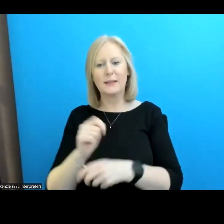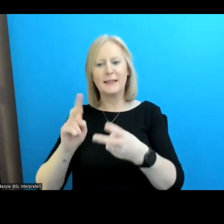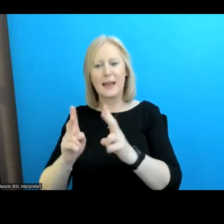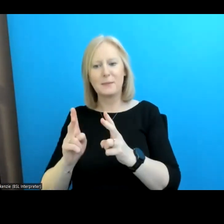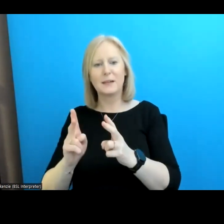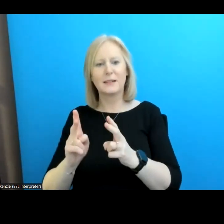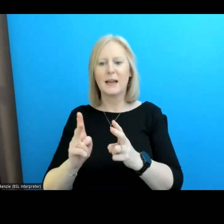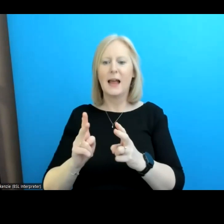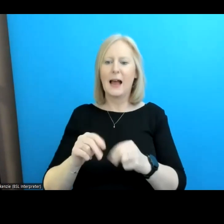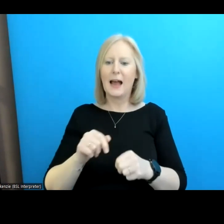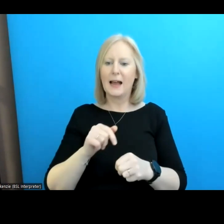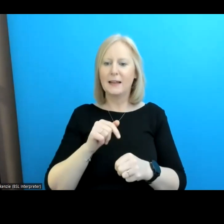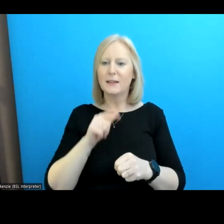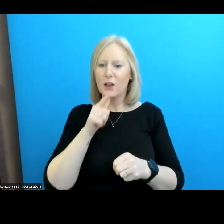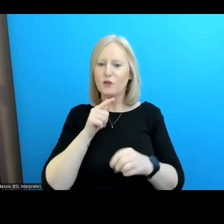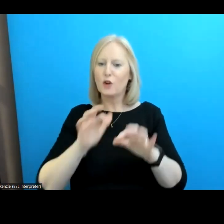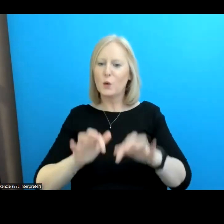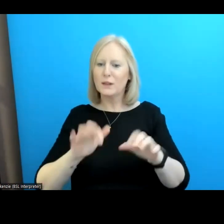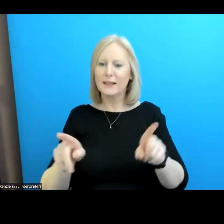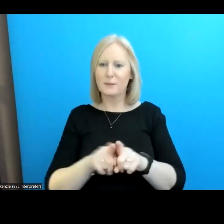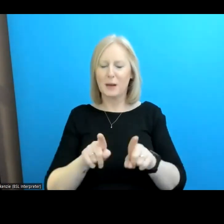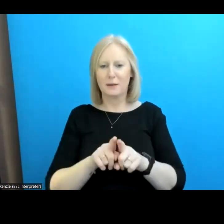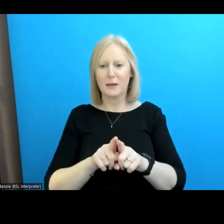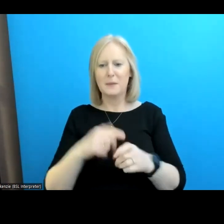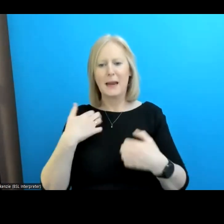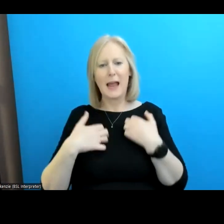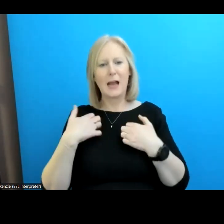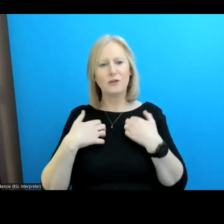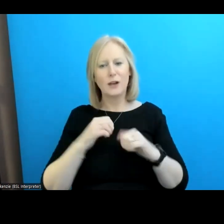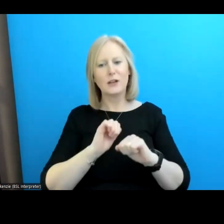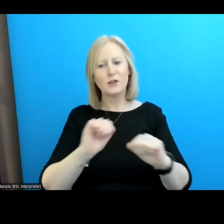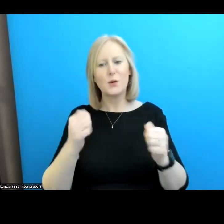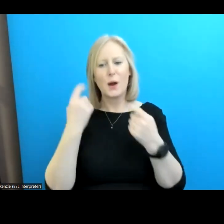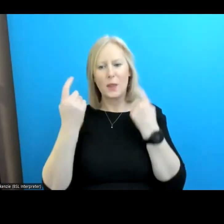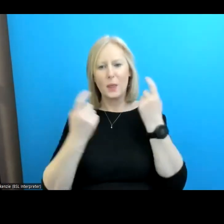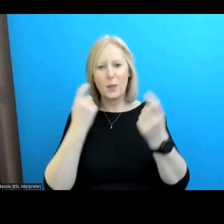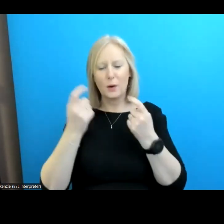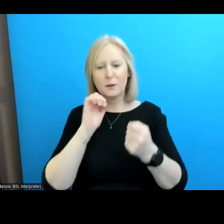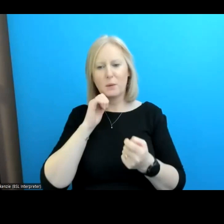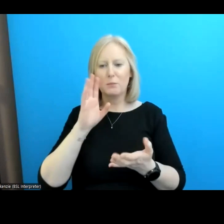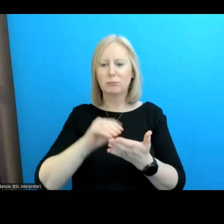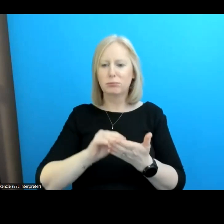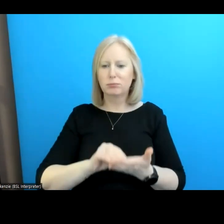well. It's been really valuable to hear all your thoughts, and this will be reflected in the research